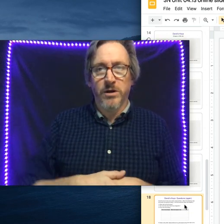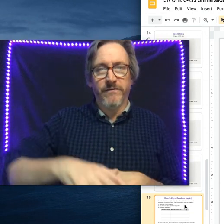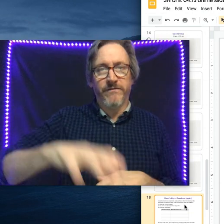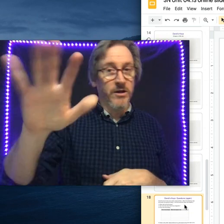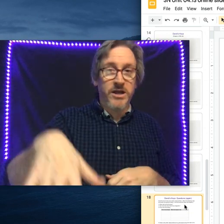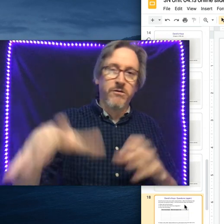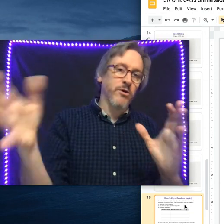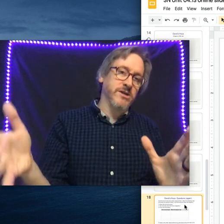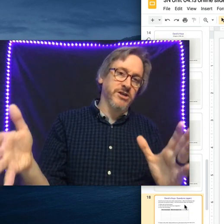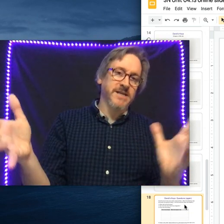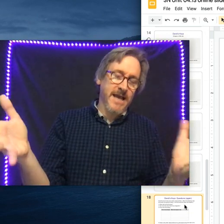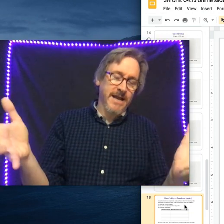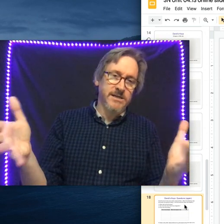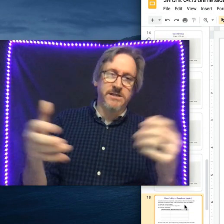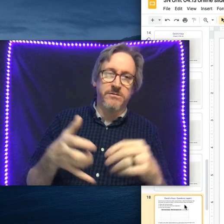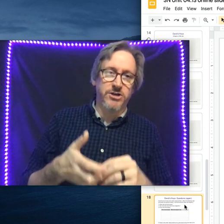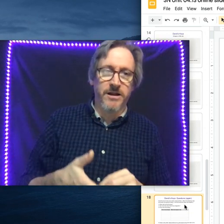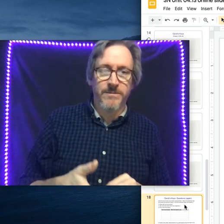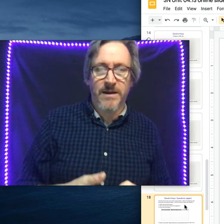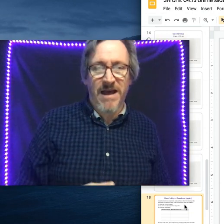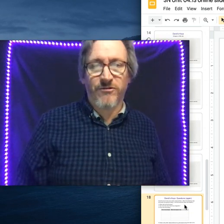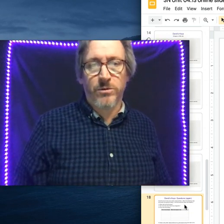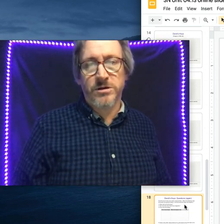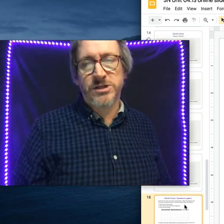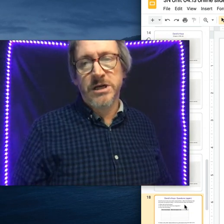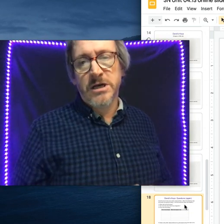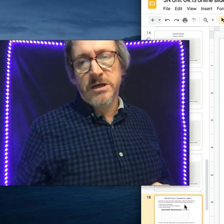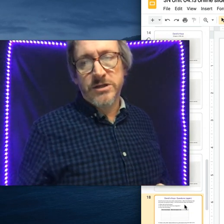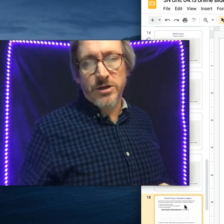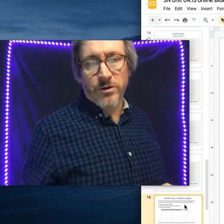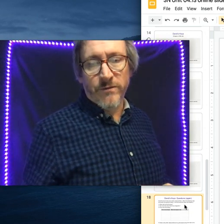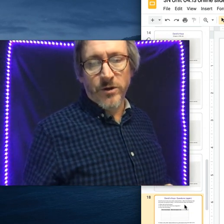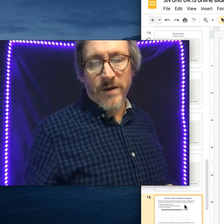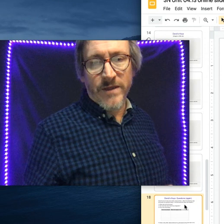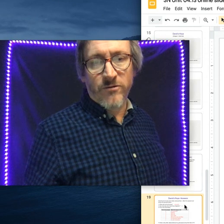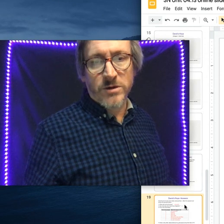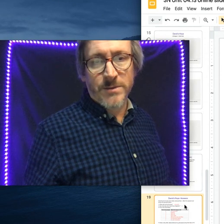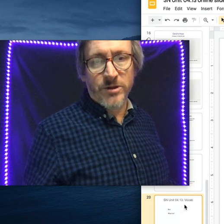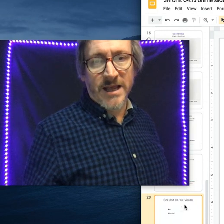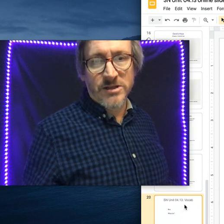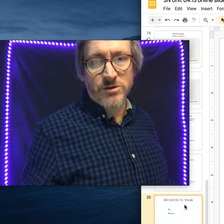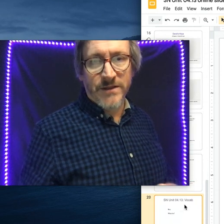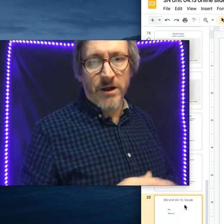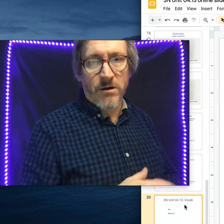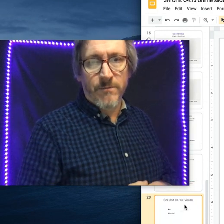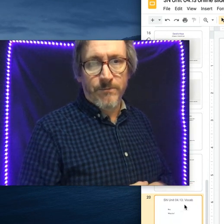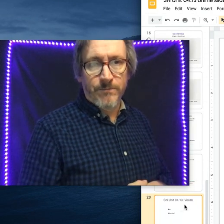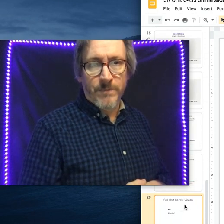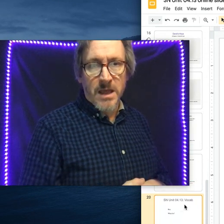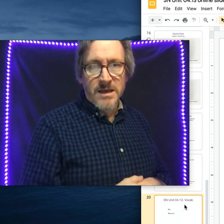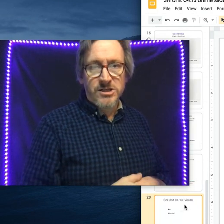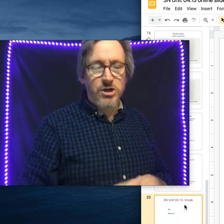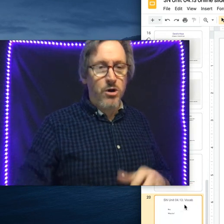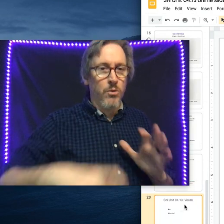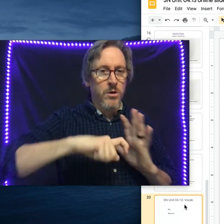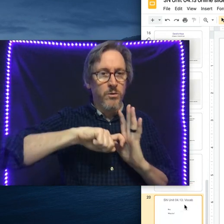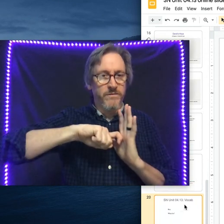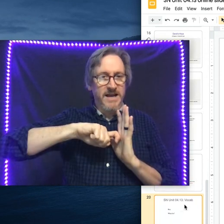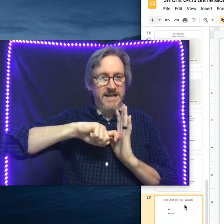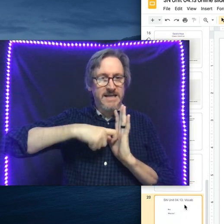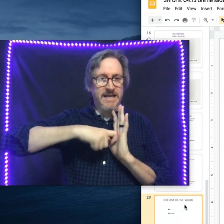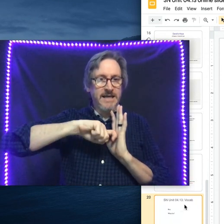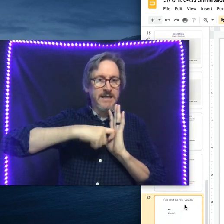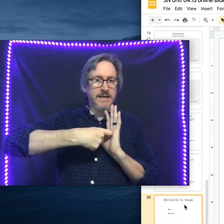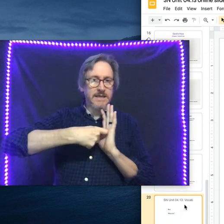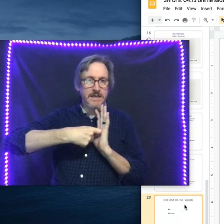So here are the questions. Again, I just jotted them down afterwards so you could review. And then, of course, I put the answers in there. So we've